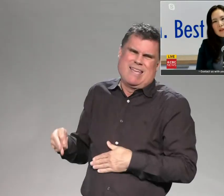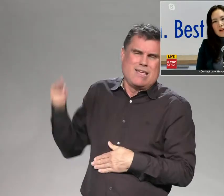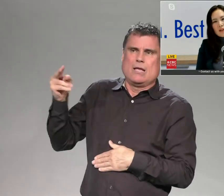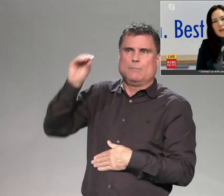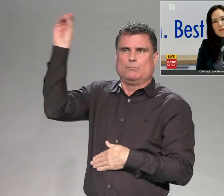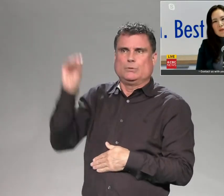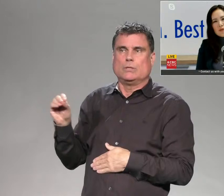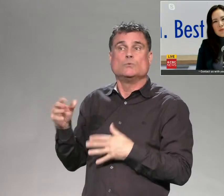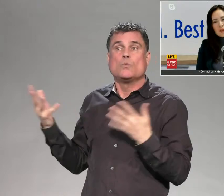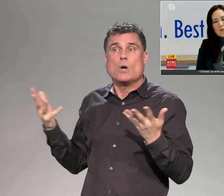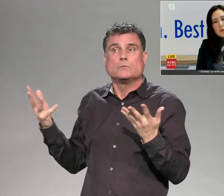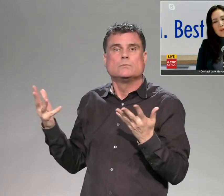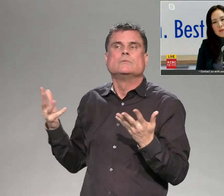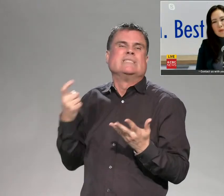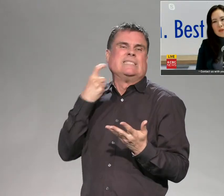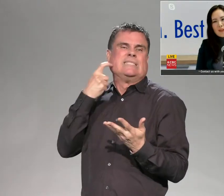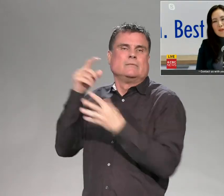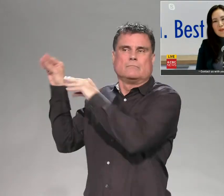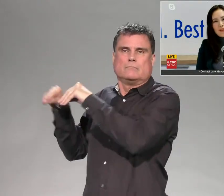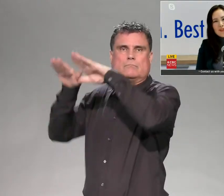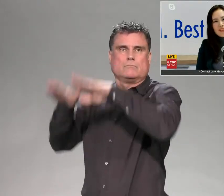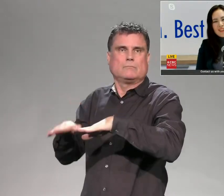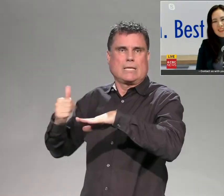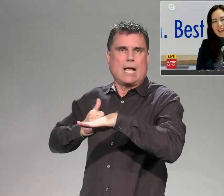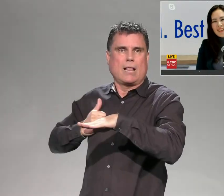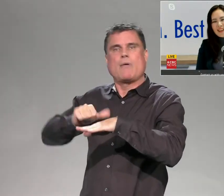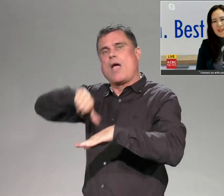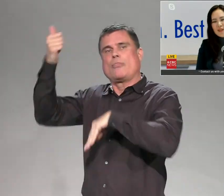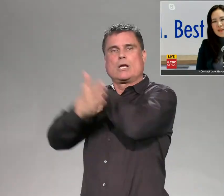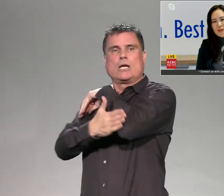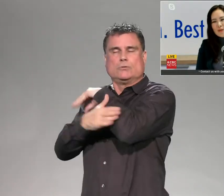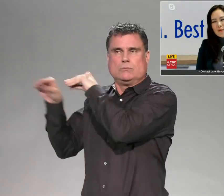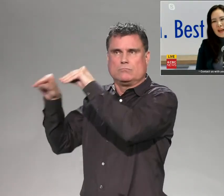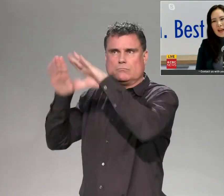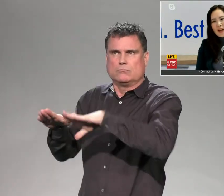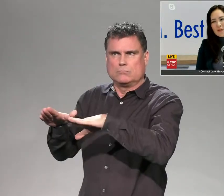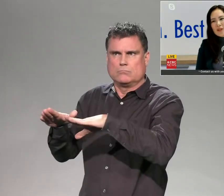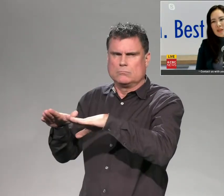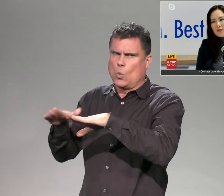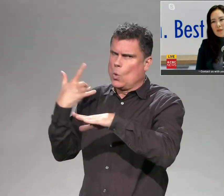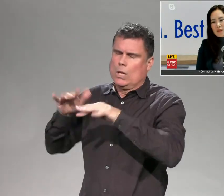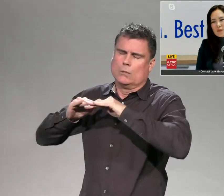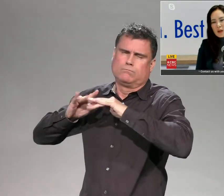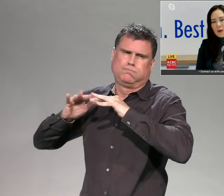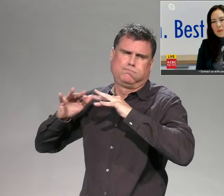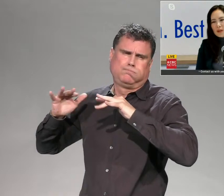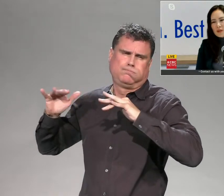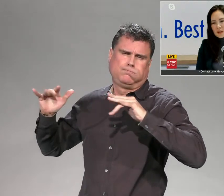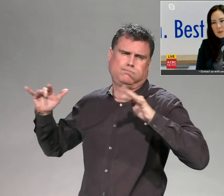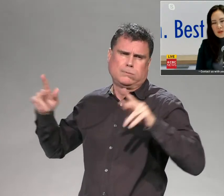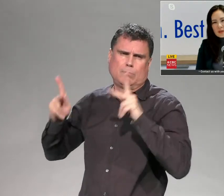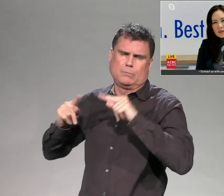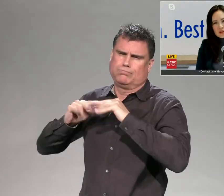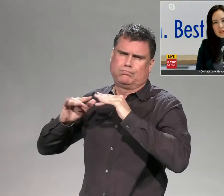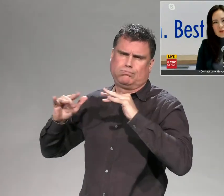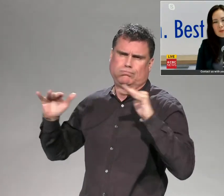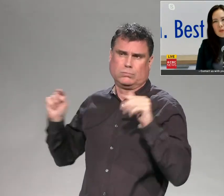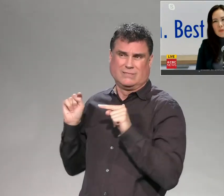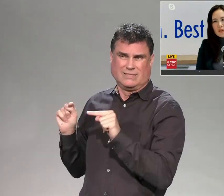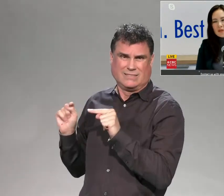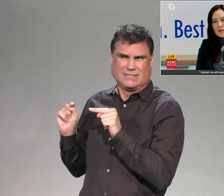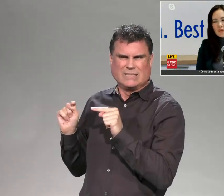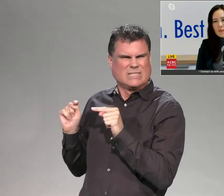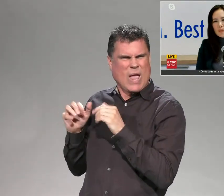very diverse region, one of the most diverse regions in Canada, actually. So reaching diverse population, especially the